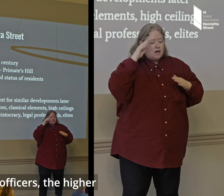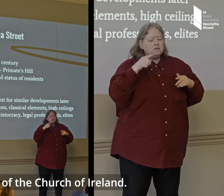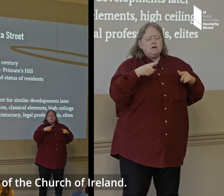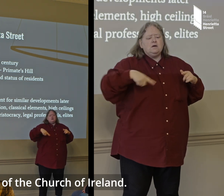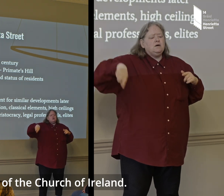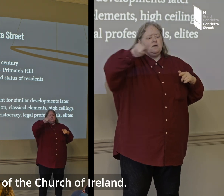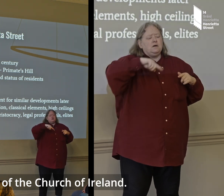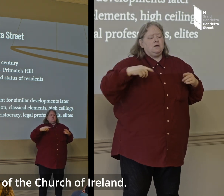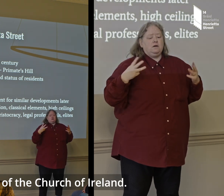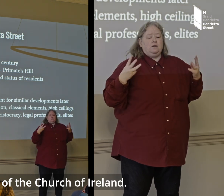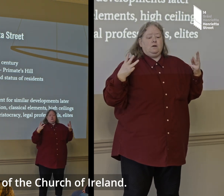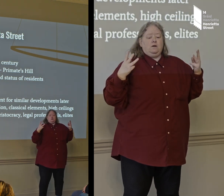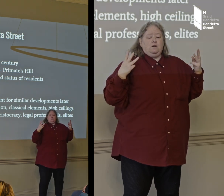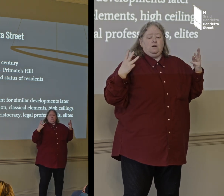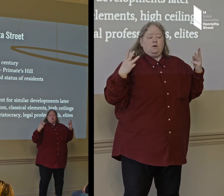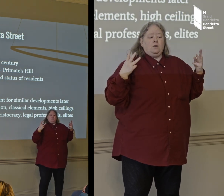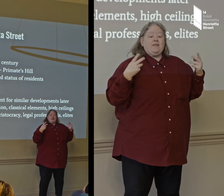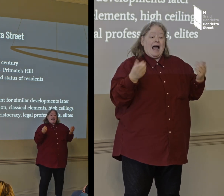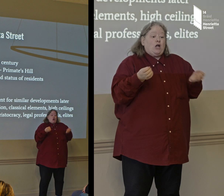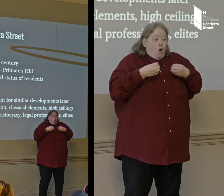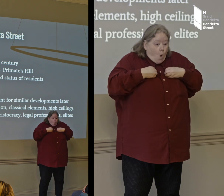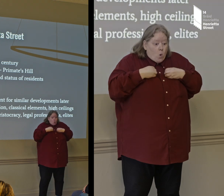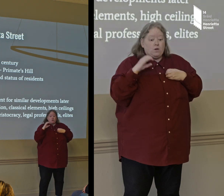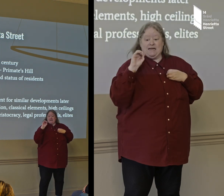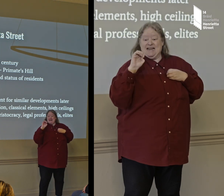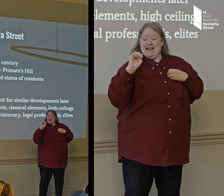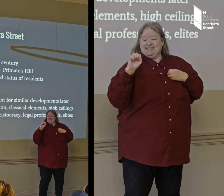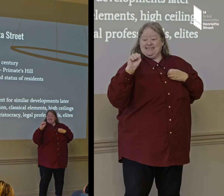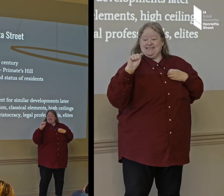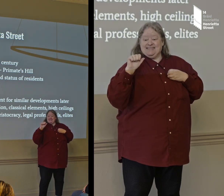the higher clergy of the Church of Ireland.